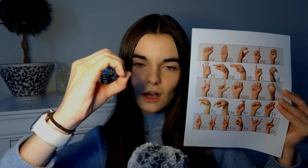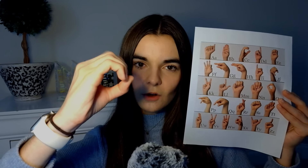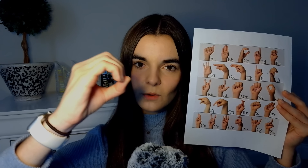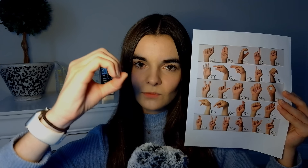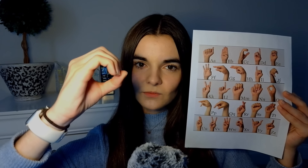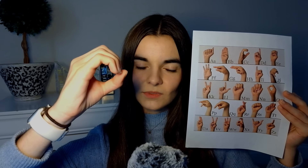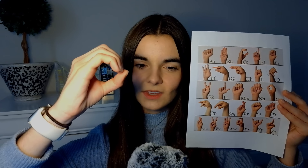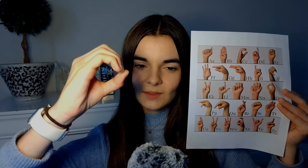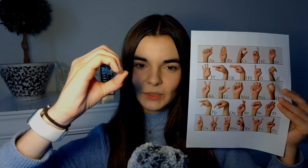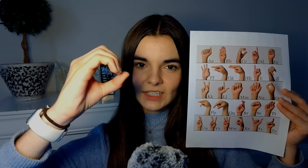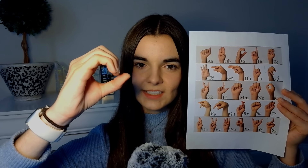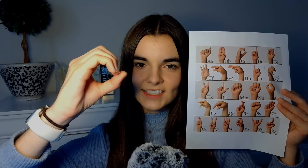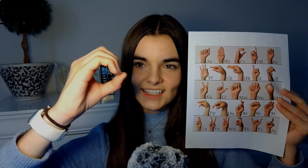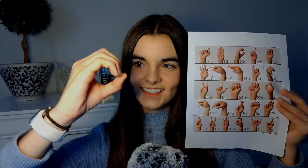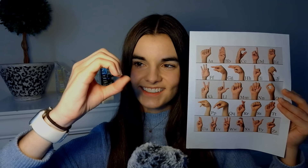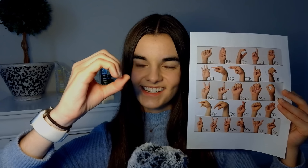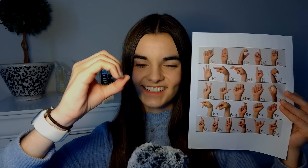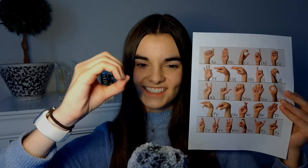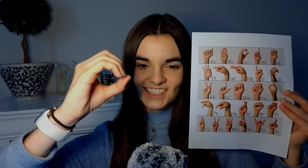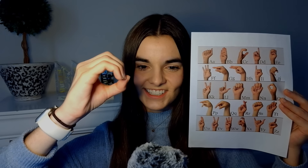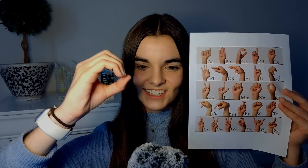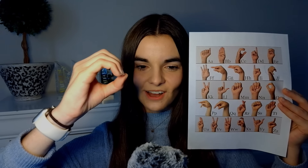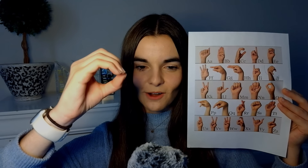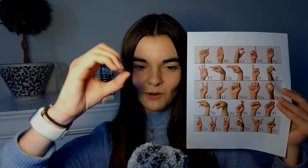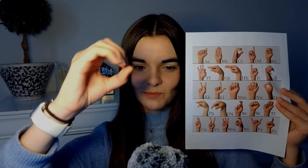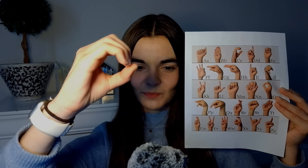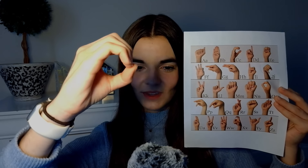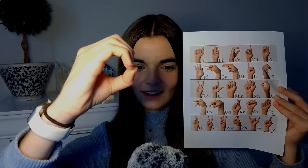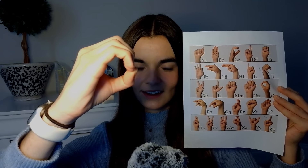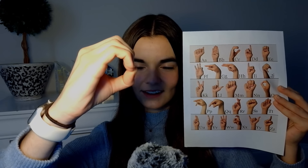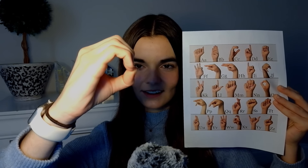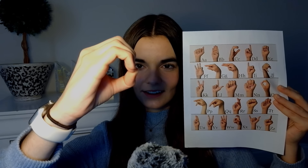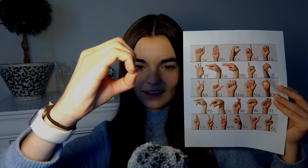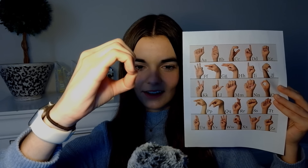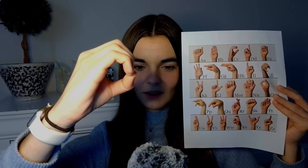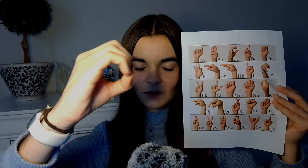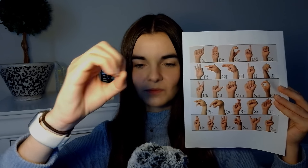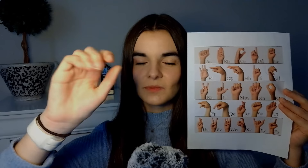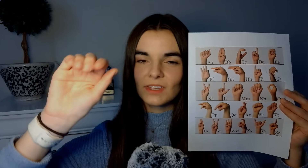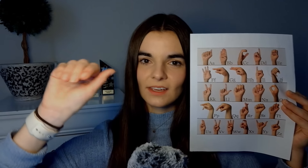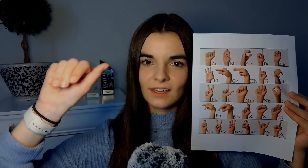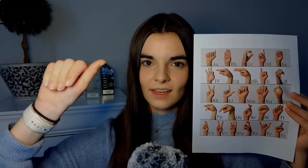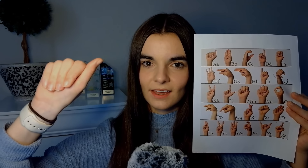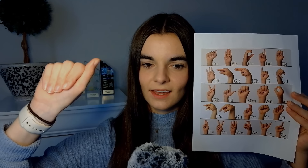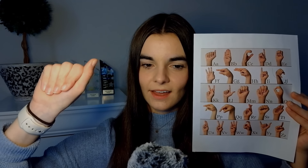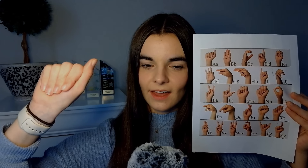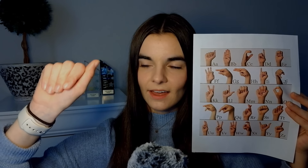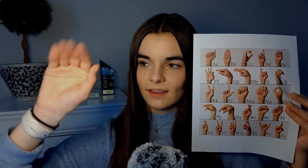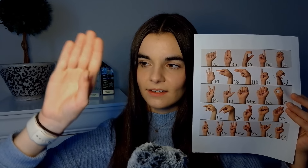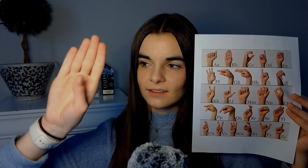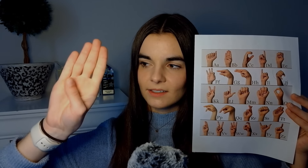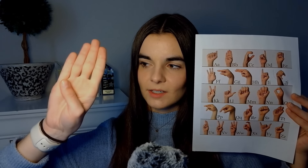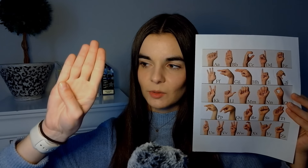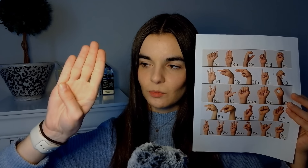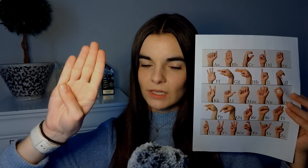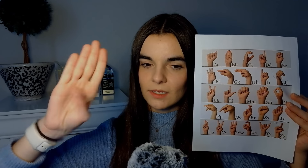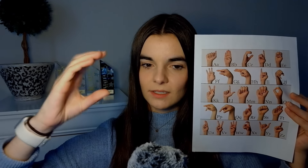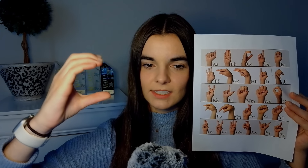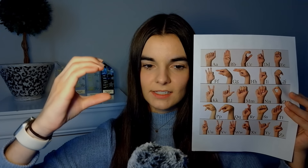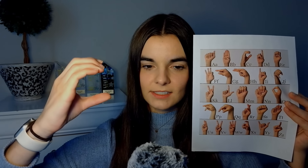O, pretty easy, just an O. O. A, B,